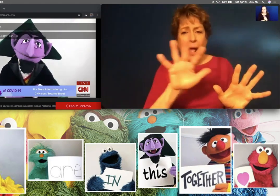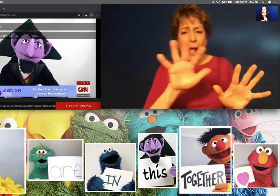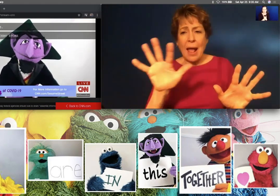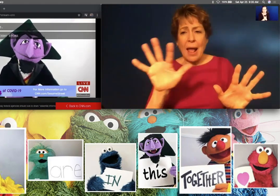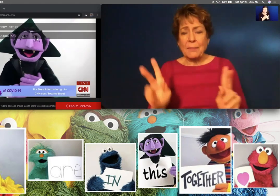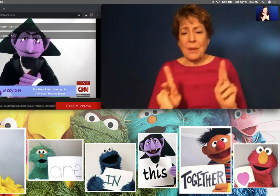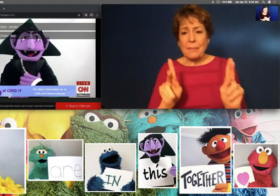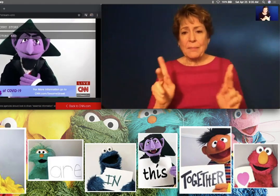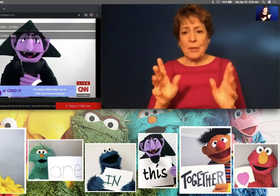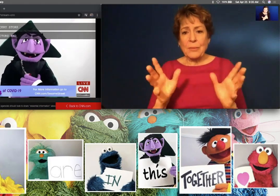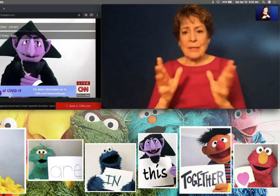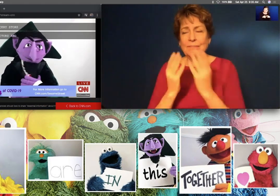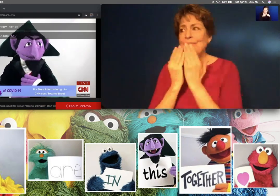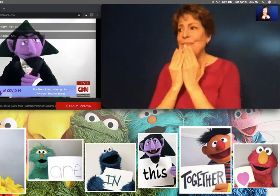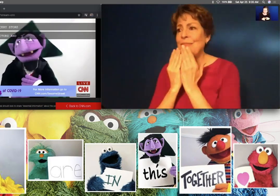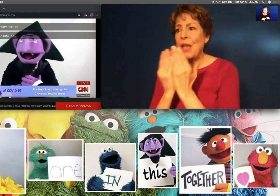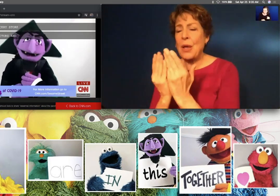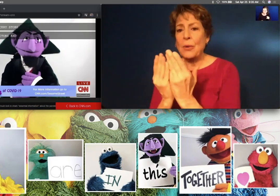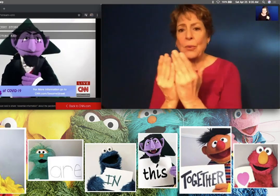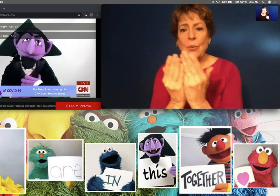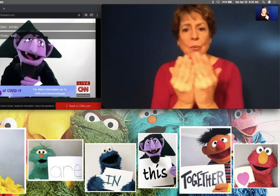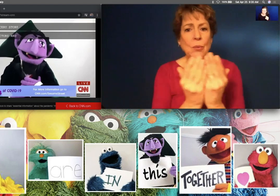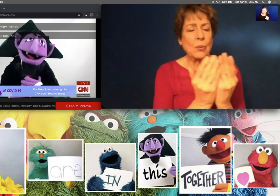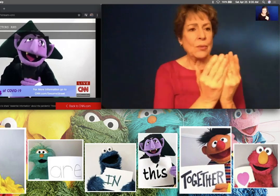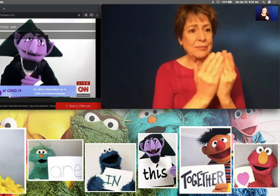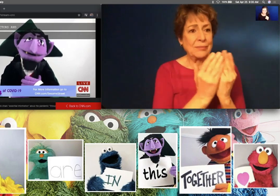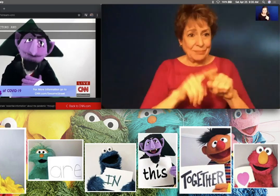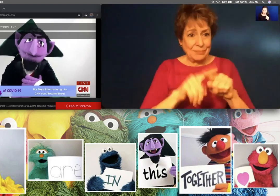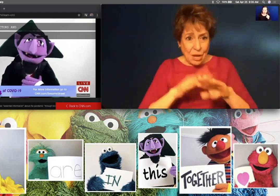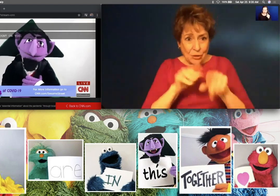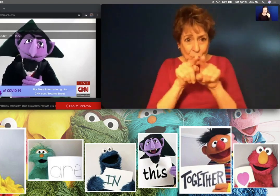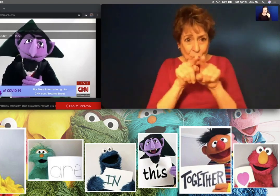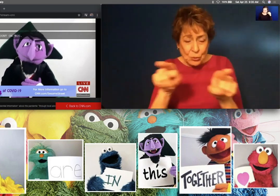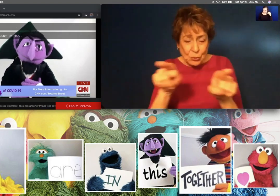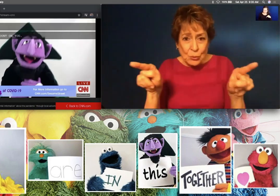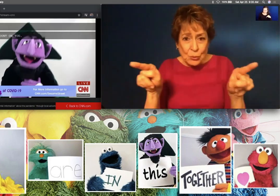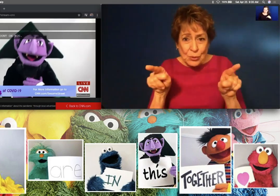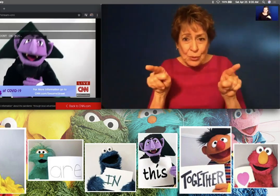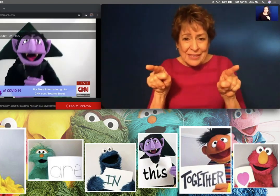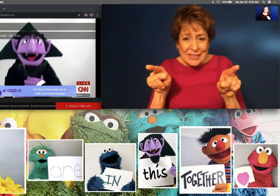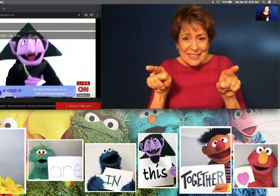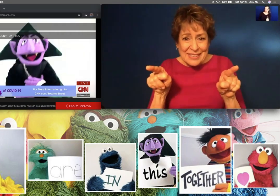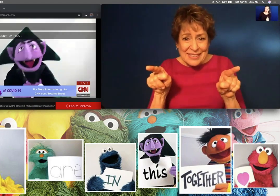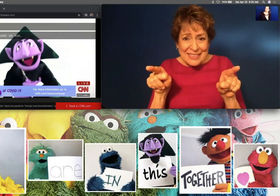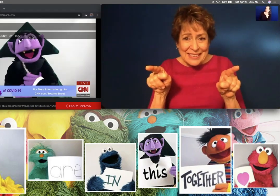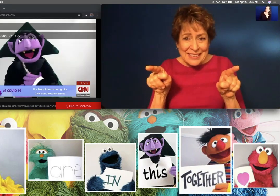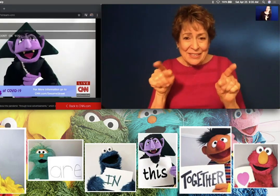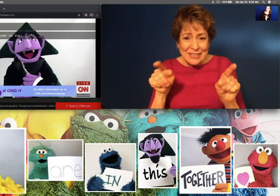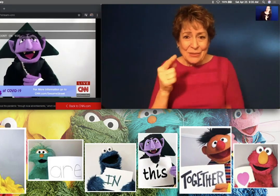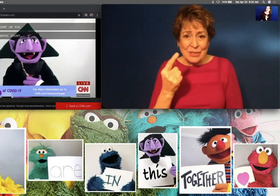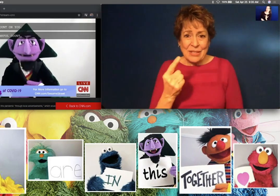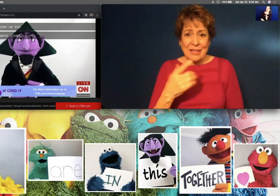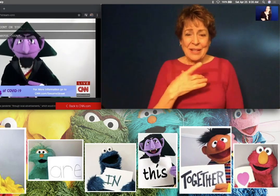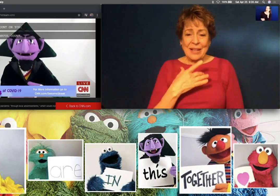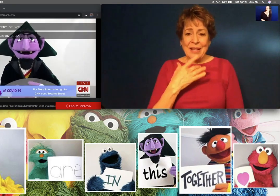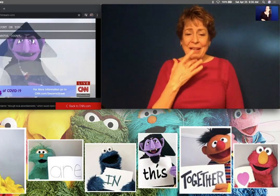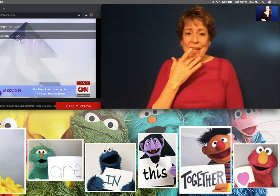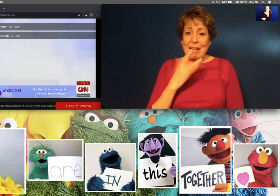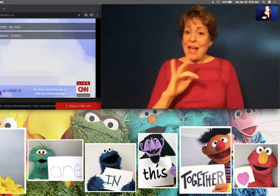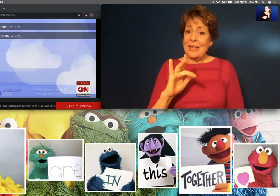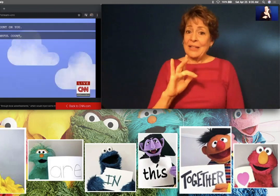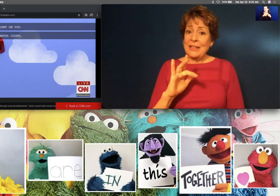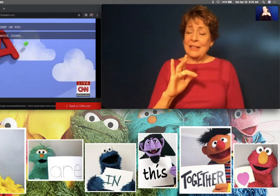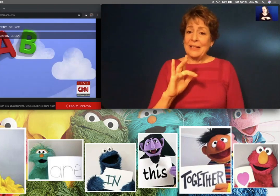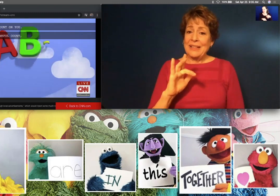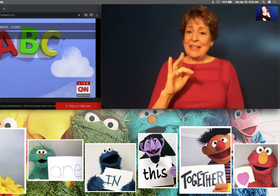you. This is one thankful count. Ah, ah, ah!